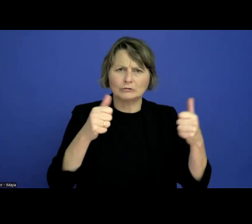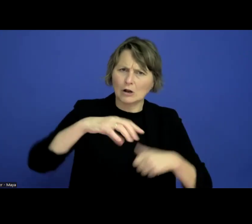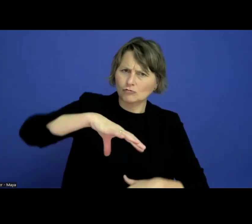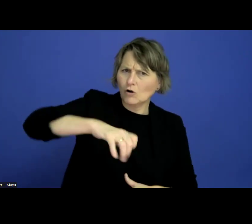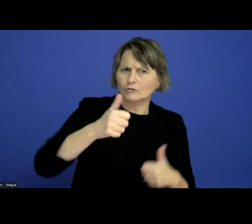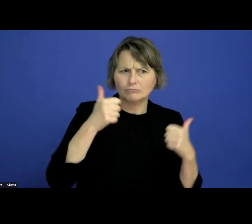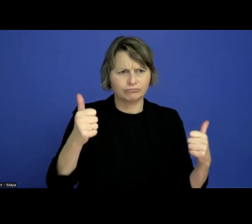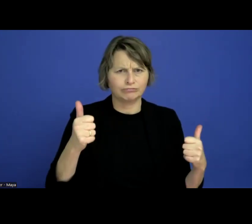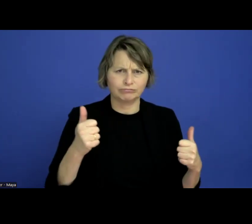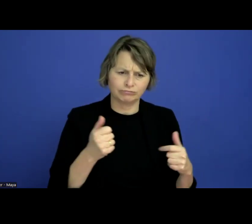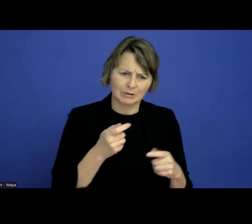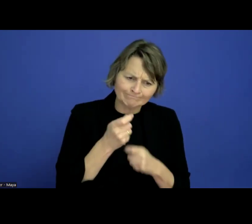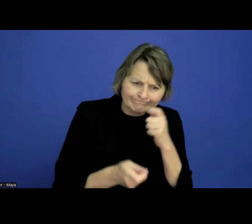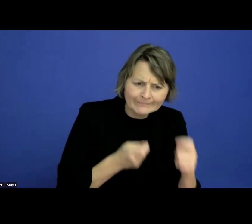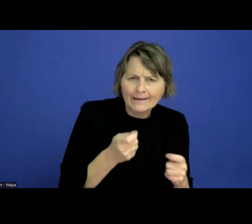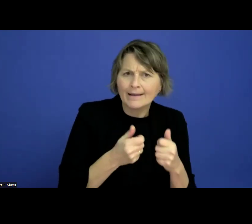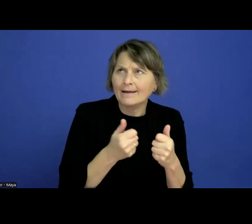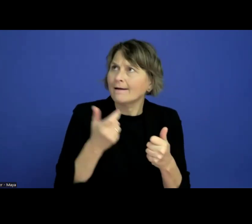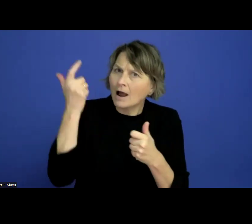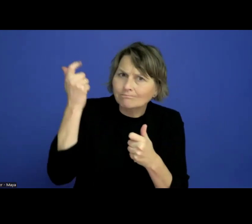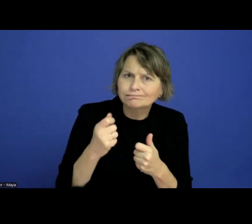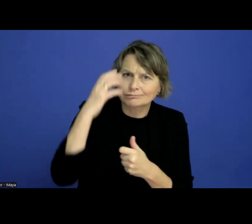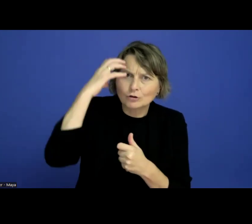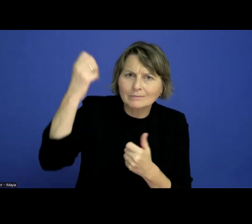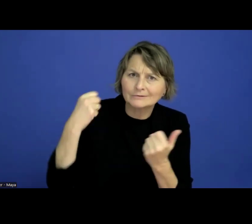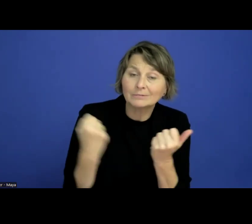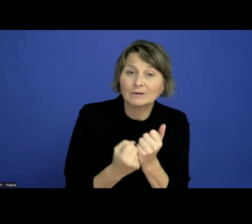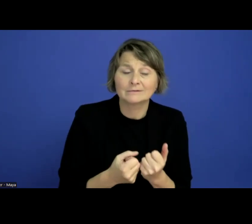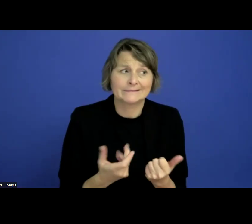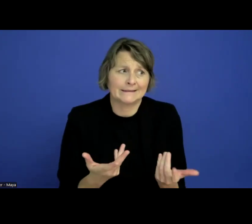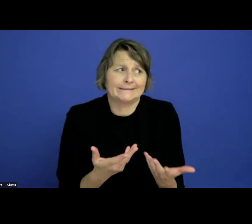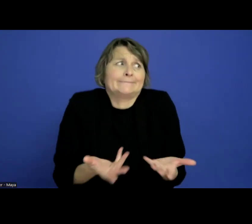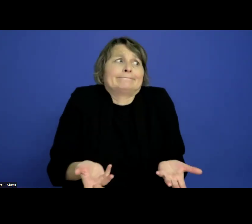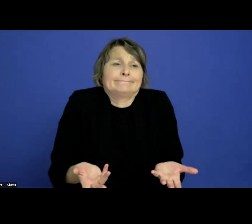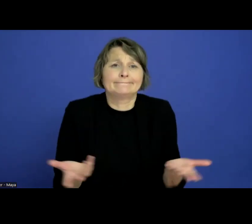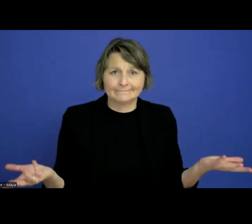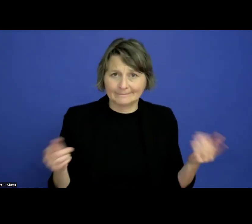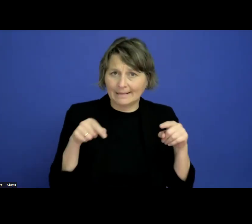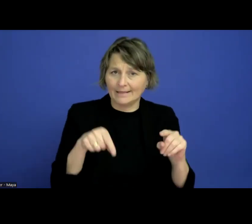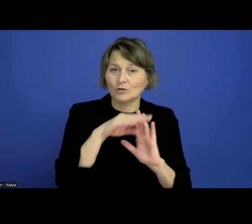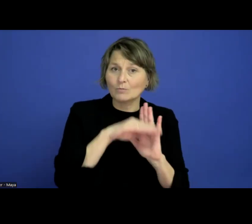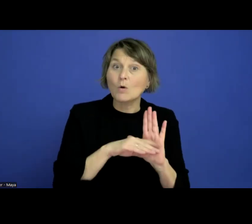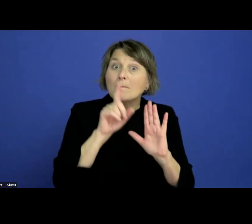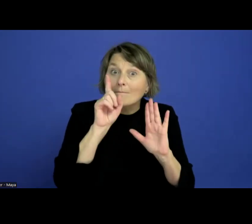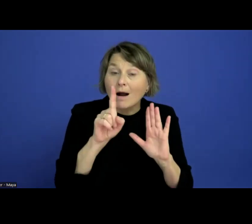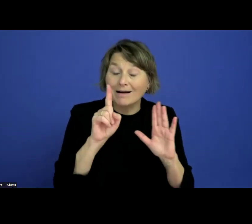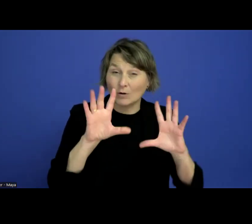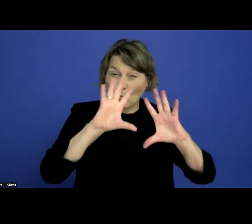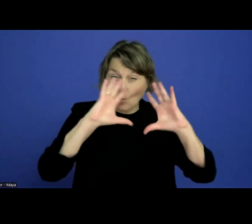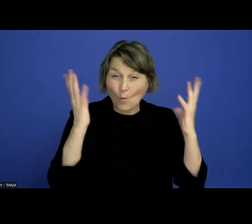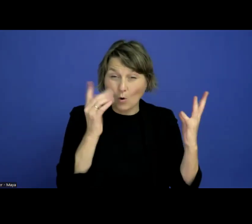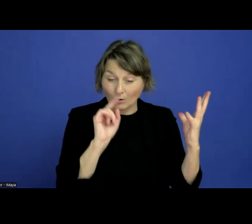sound a bit, odd or obvious, but I can tell you that when you apply this globally, it's